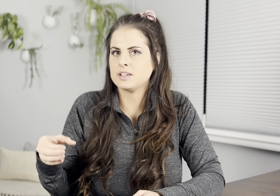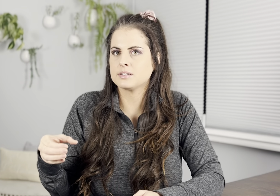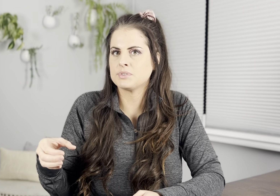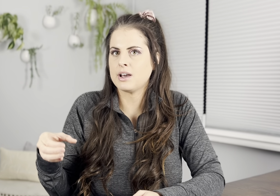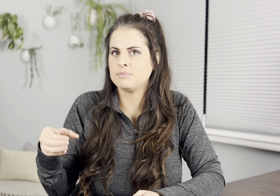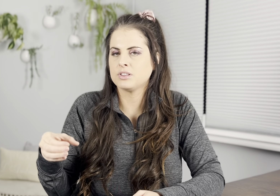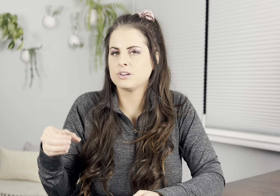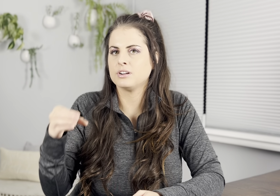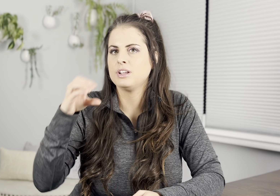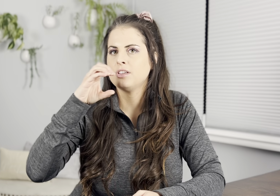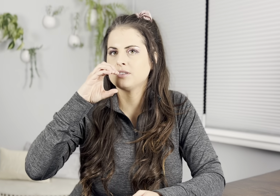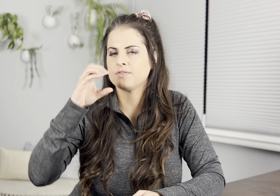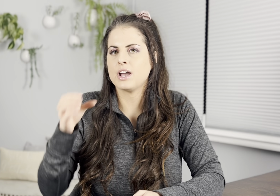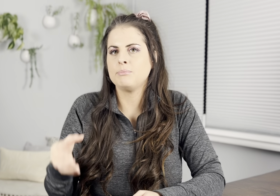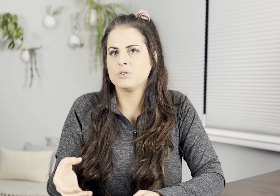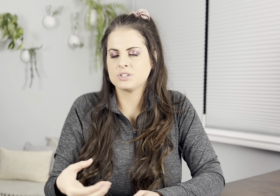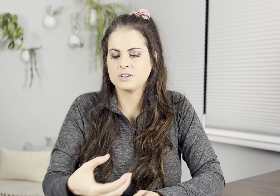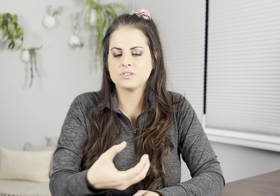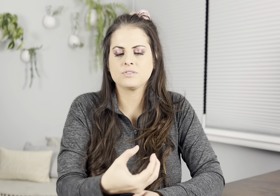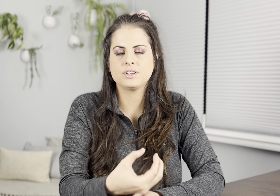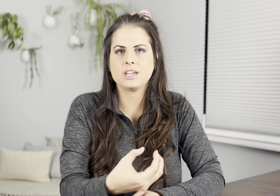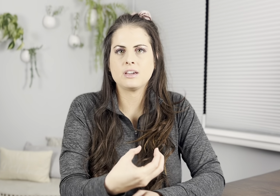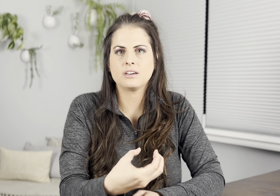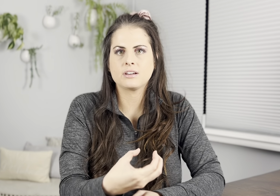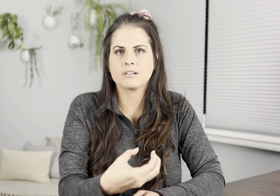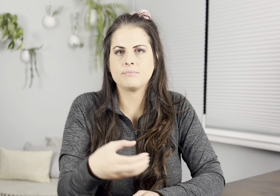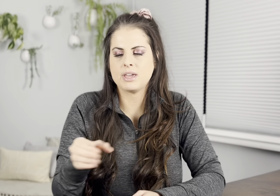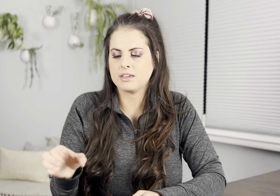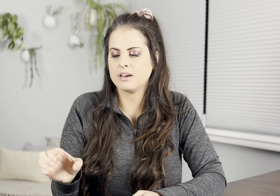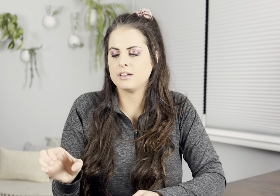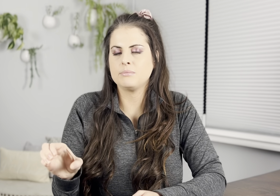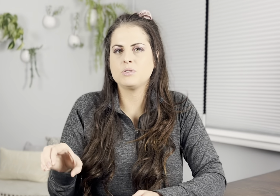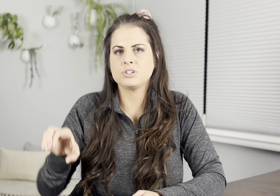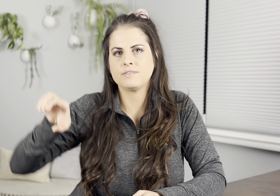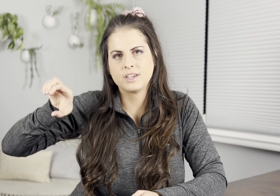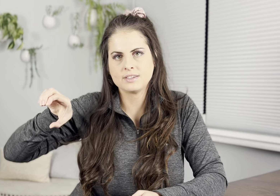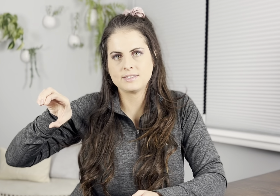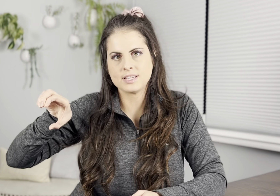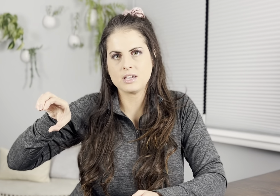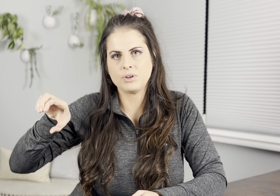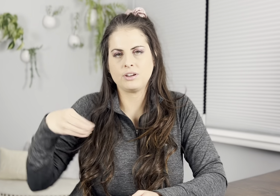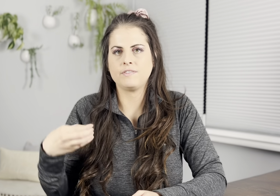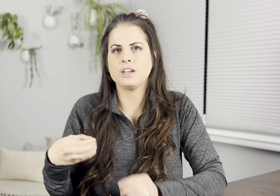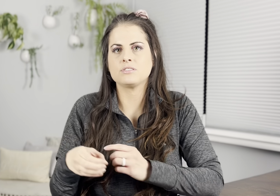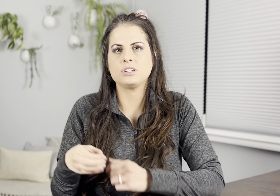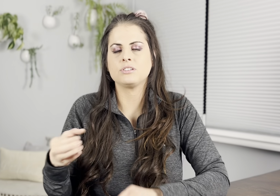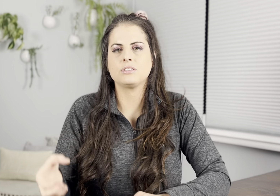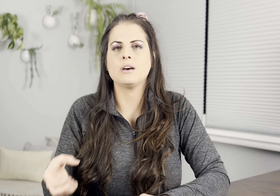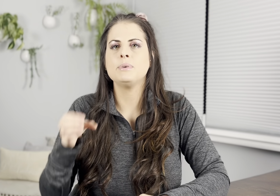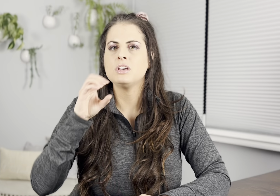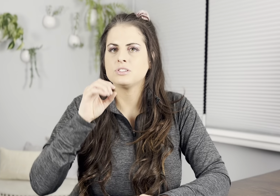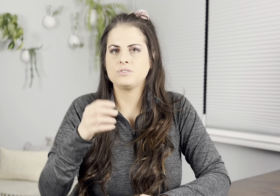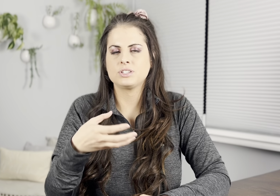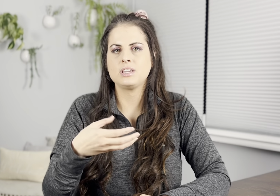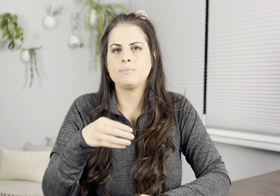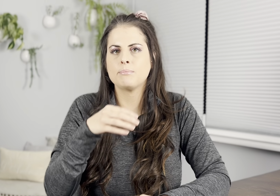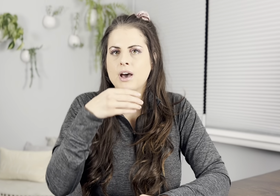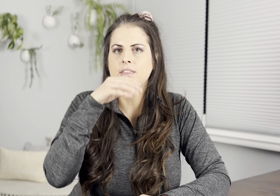some time to learn those fine motor skills to really make the motion of like a C with your fingers and your thumb. So just keep in mind, it